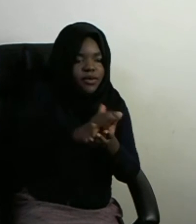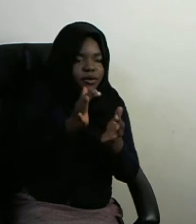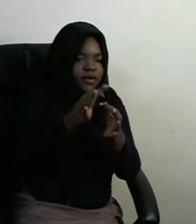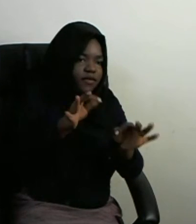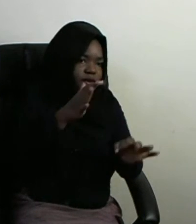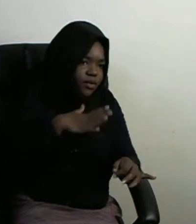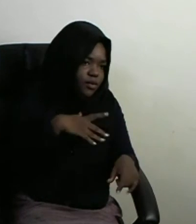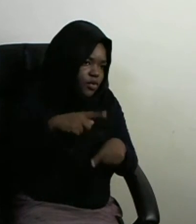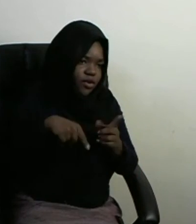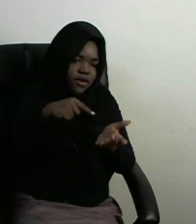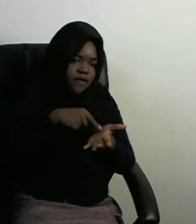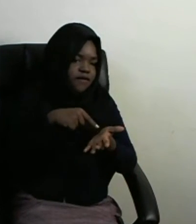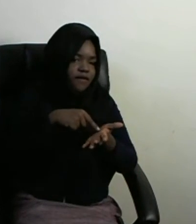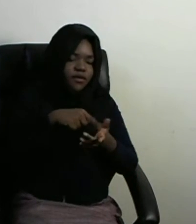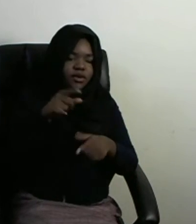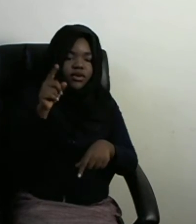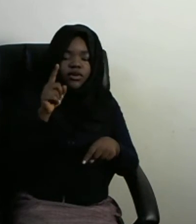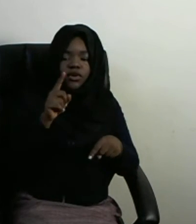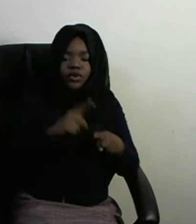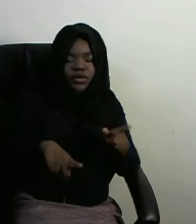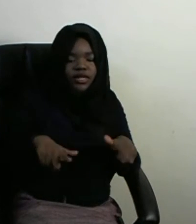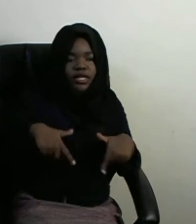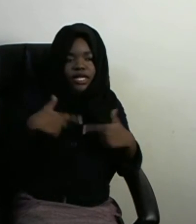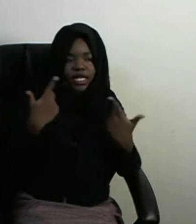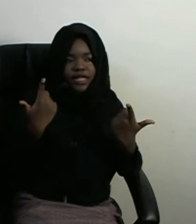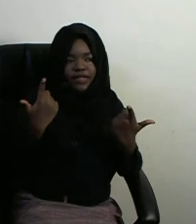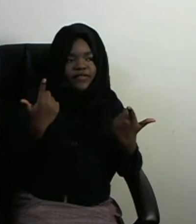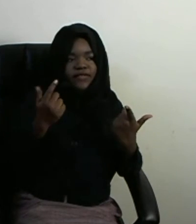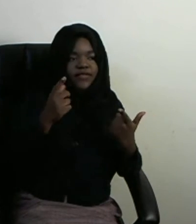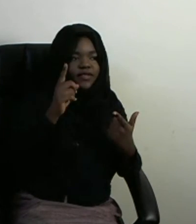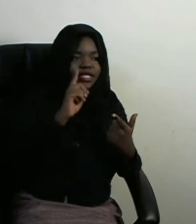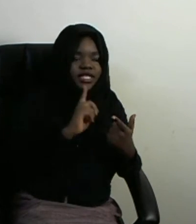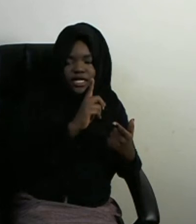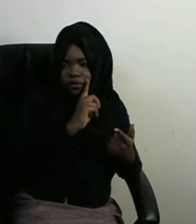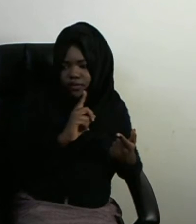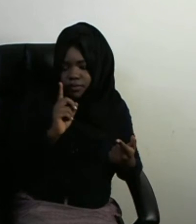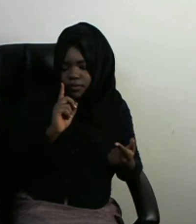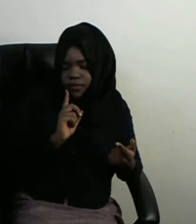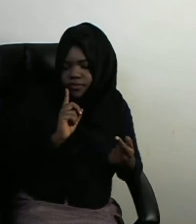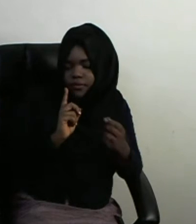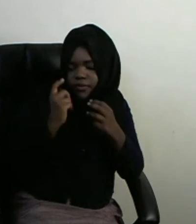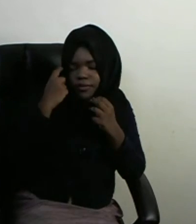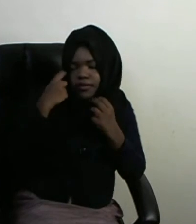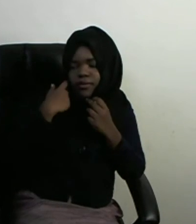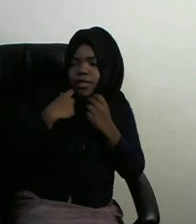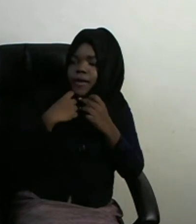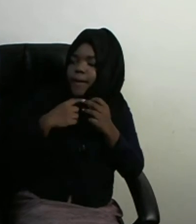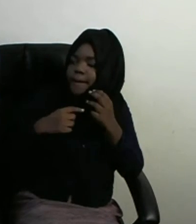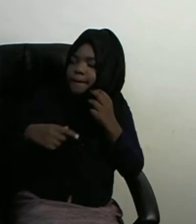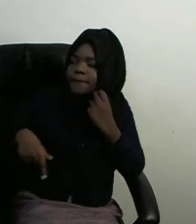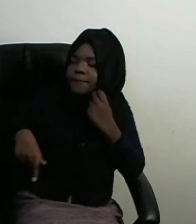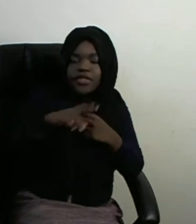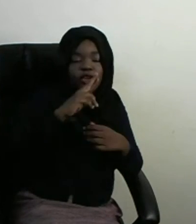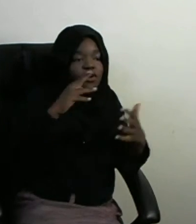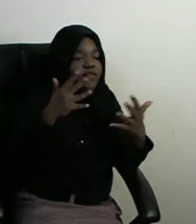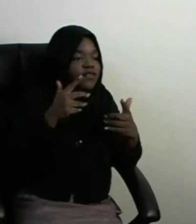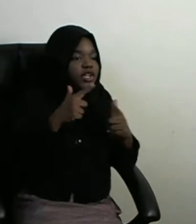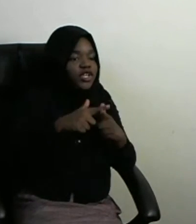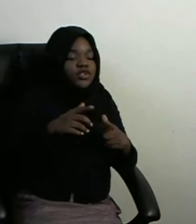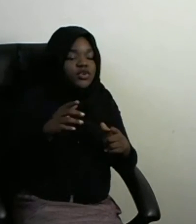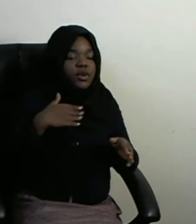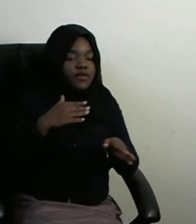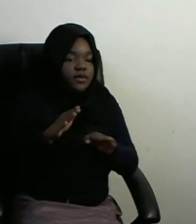free woman and could not live as singles. They are afraid to